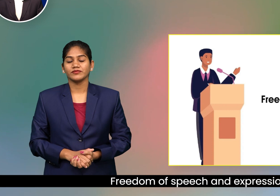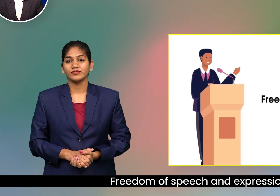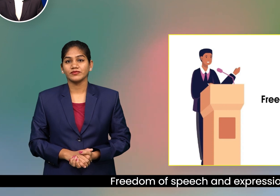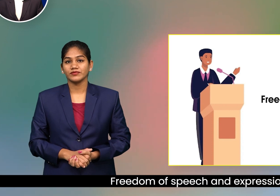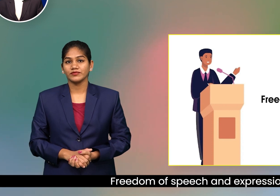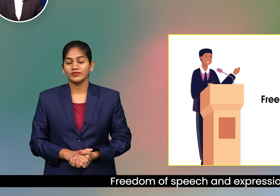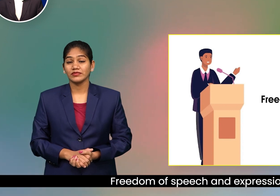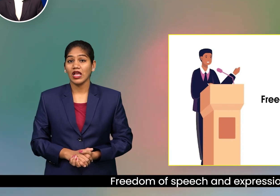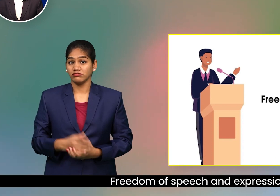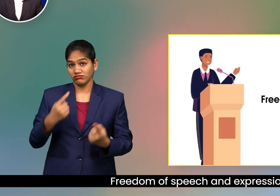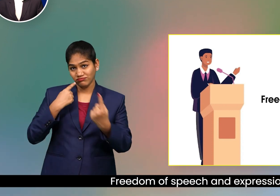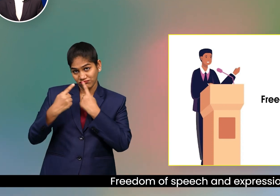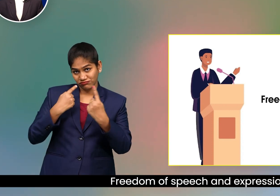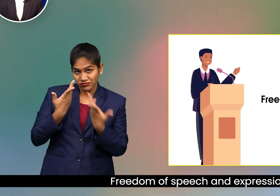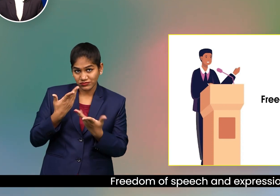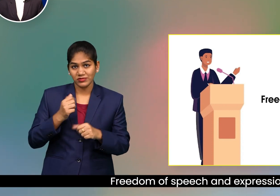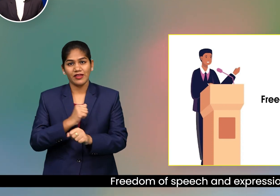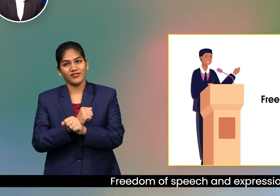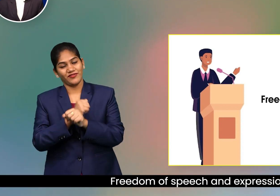Freedom of speech and expression.